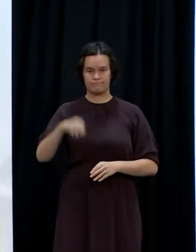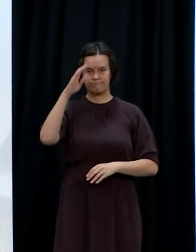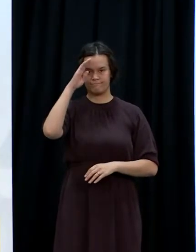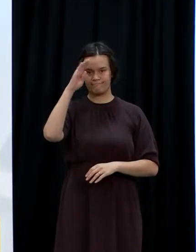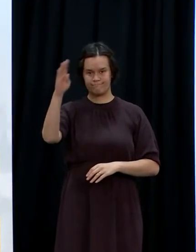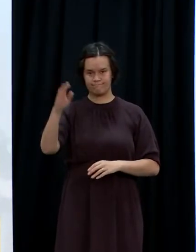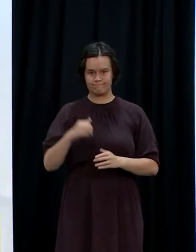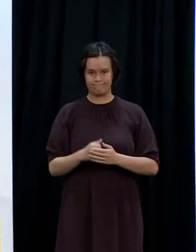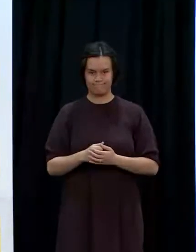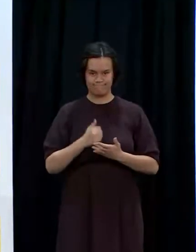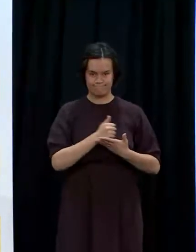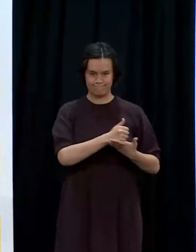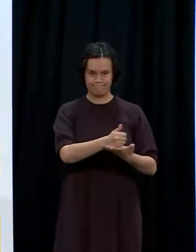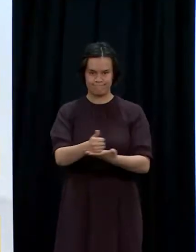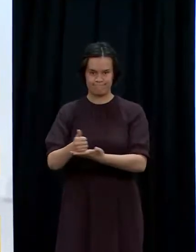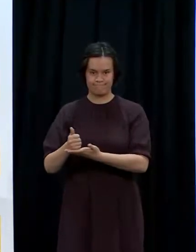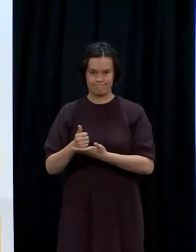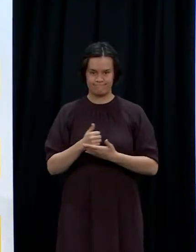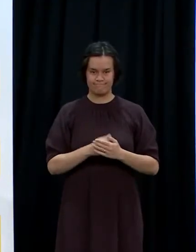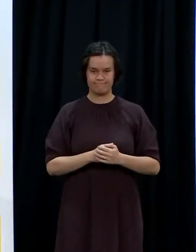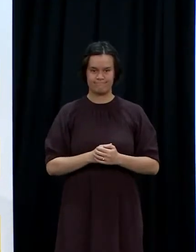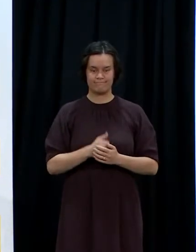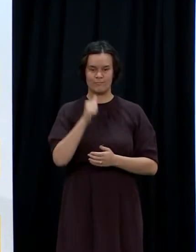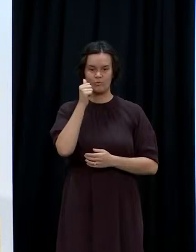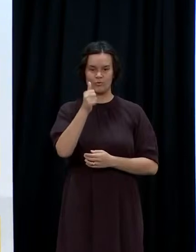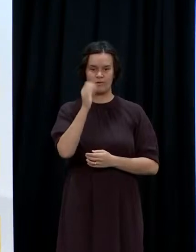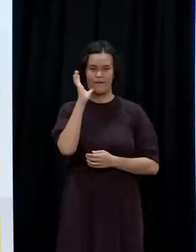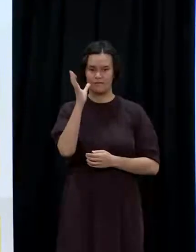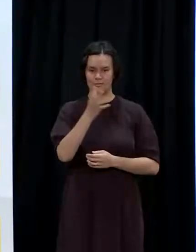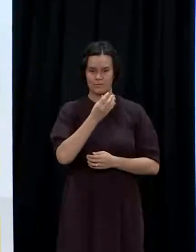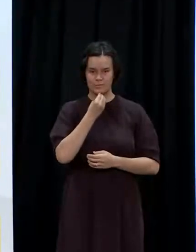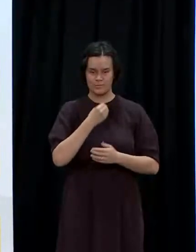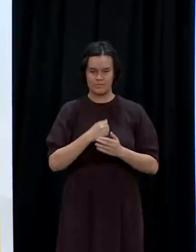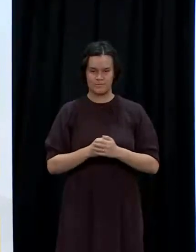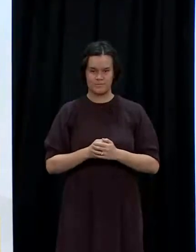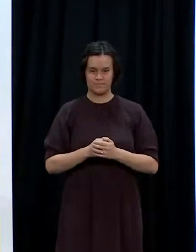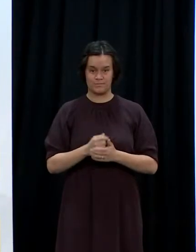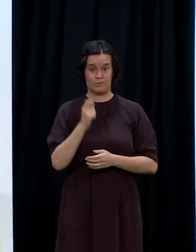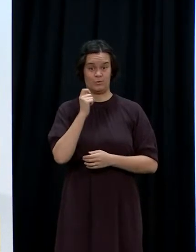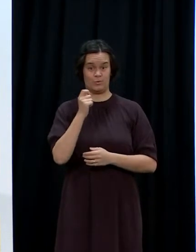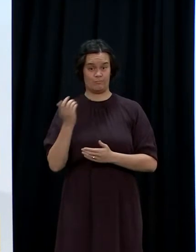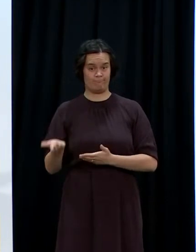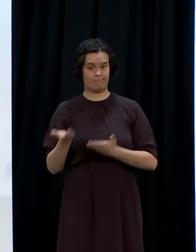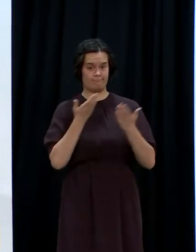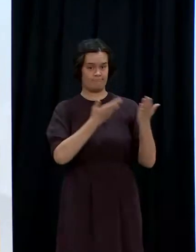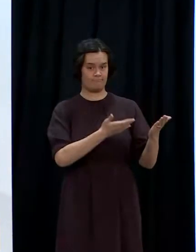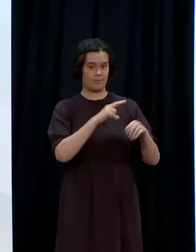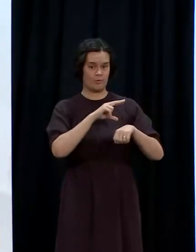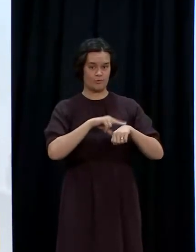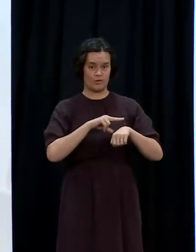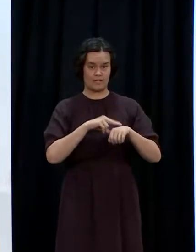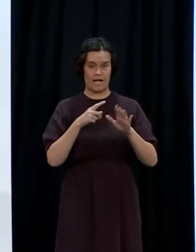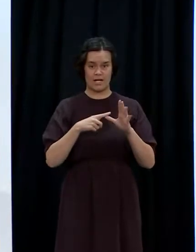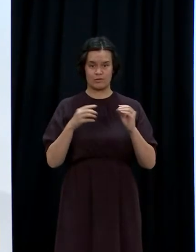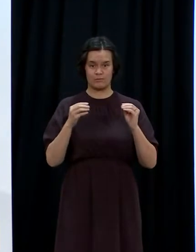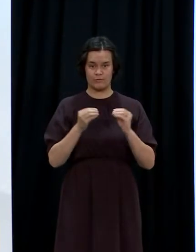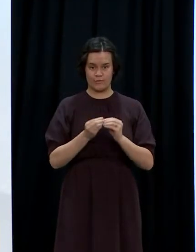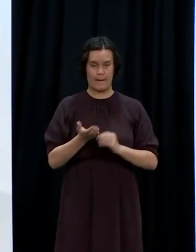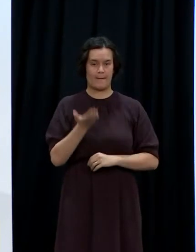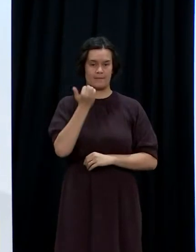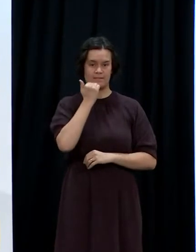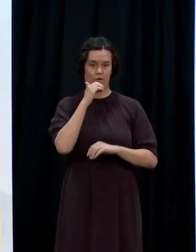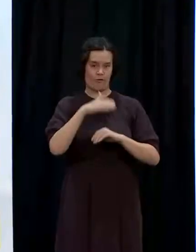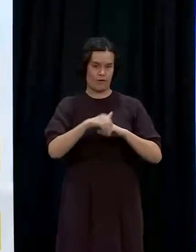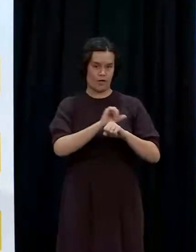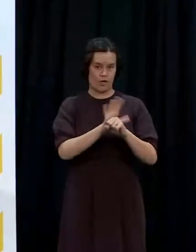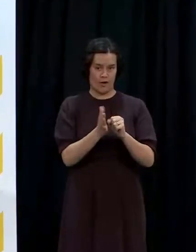Kia ora, ngā mihi nui ke koutou katoa. Good afternoon, everybody. I'll very shortly hand over to Dr. Bloomfield to update on the latest